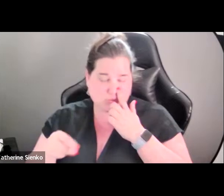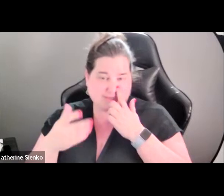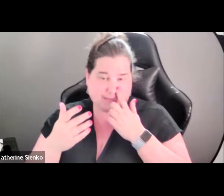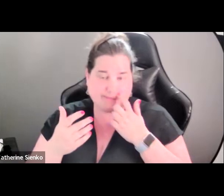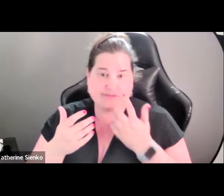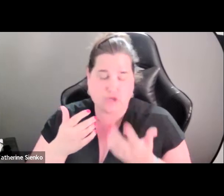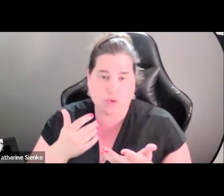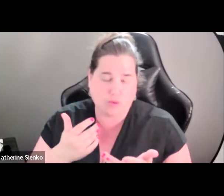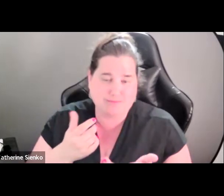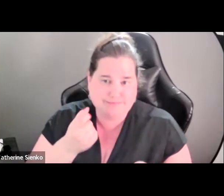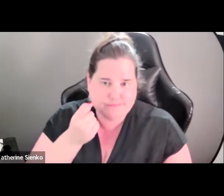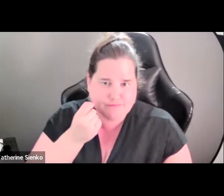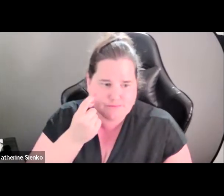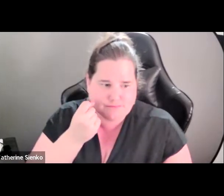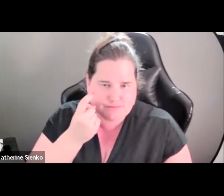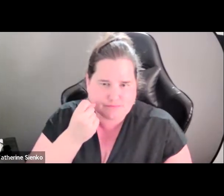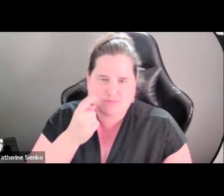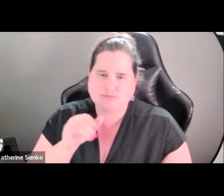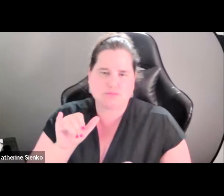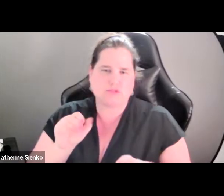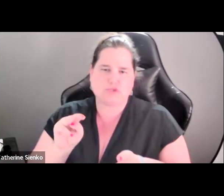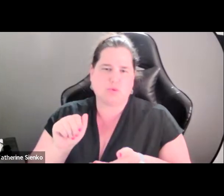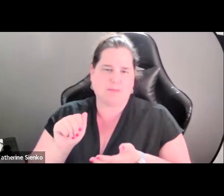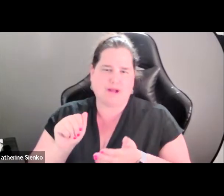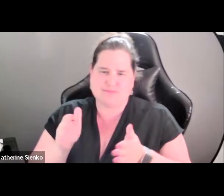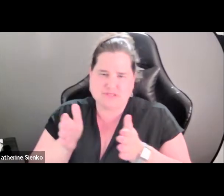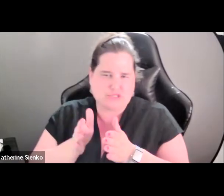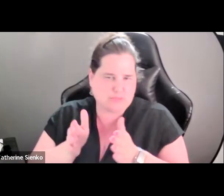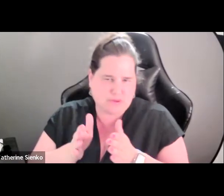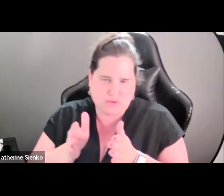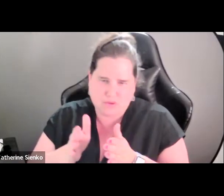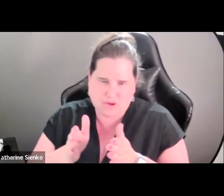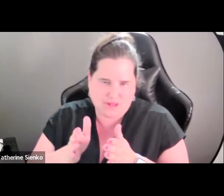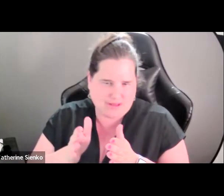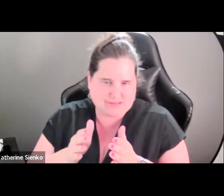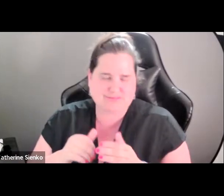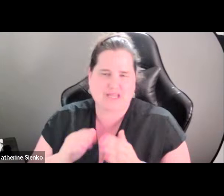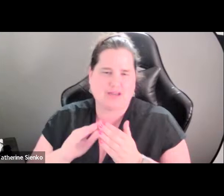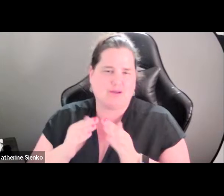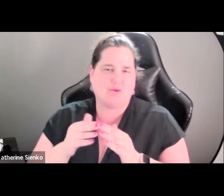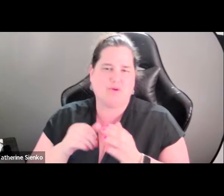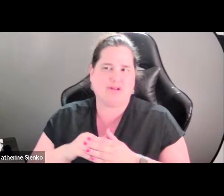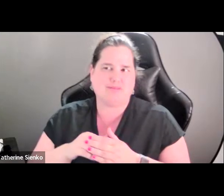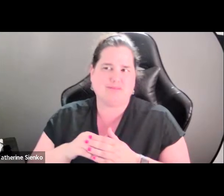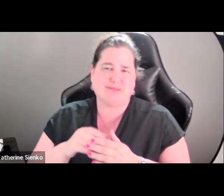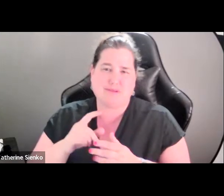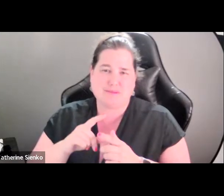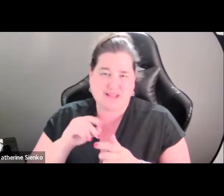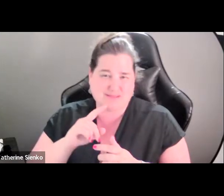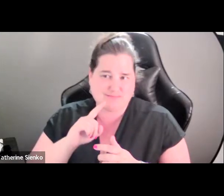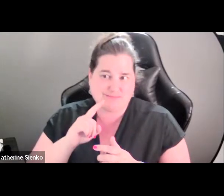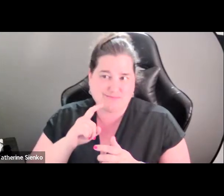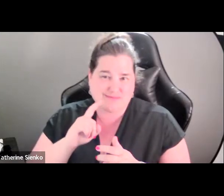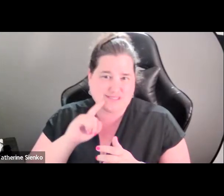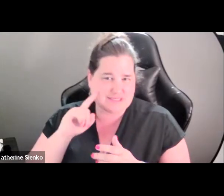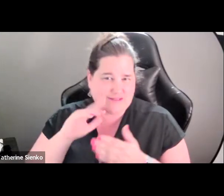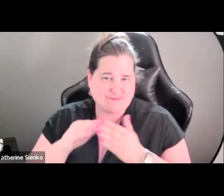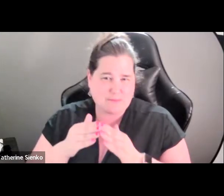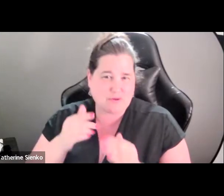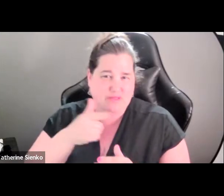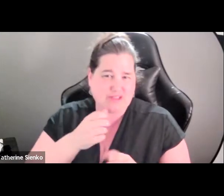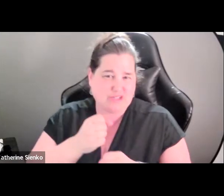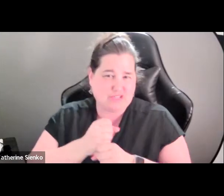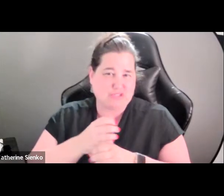the larger communities in Phoenix and in Tucson, which I get. Yuma is a small